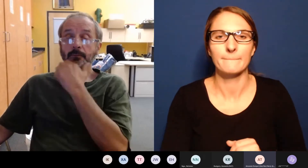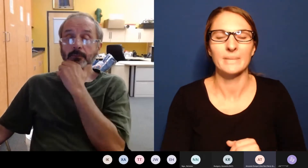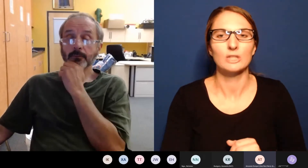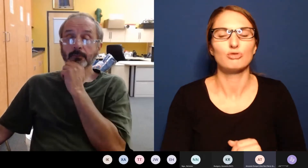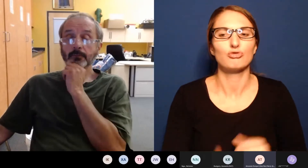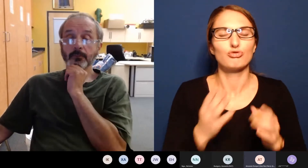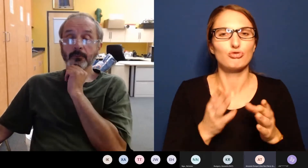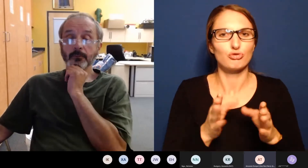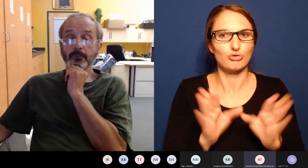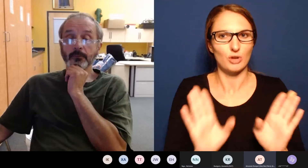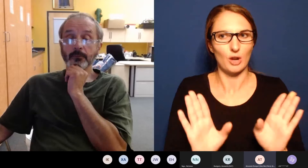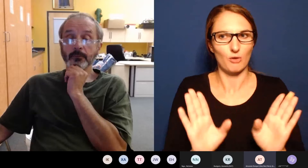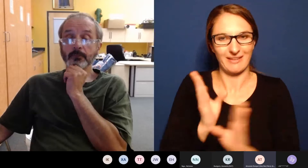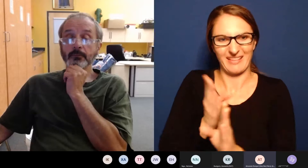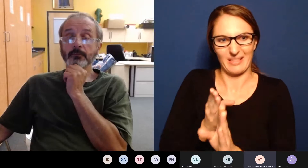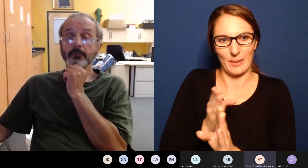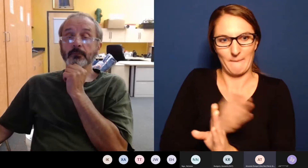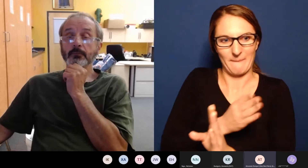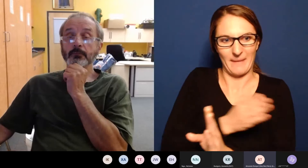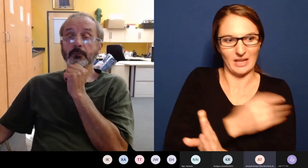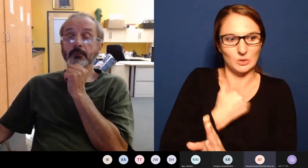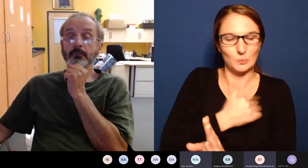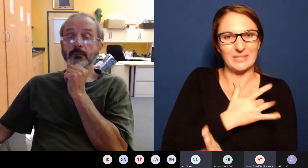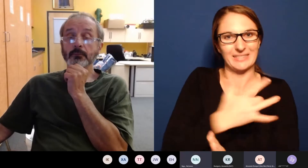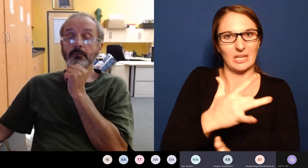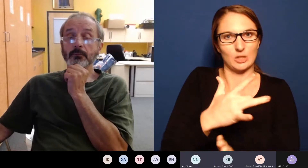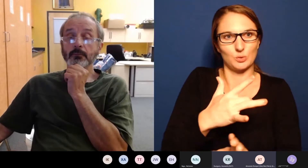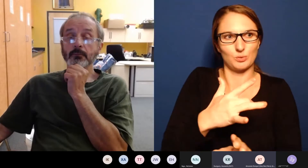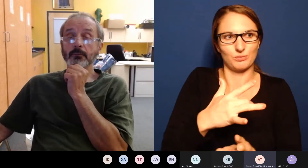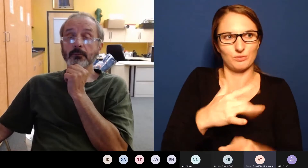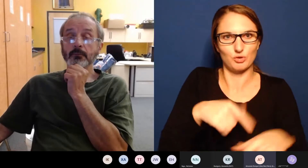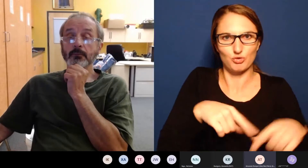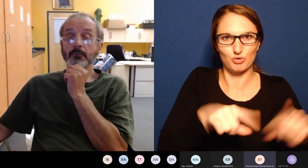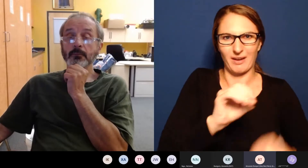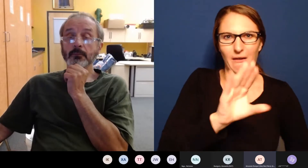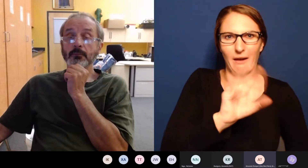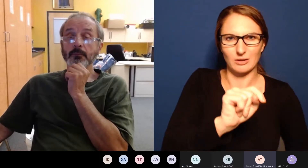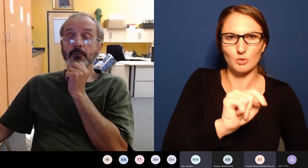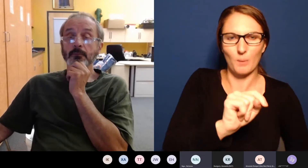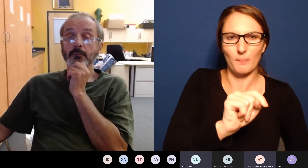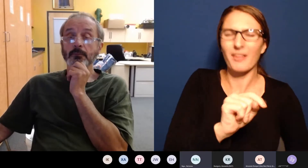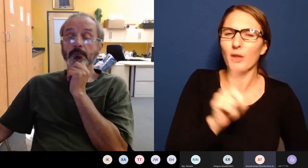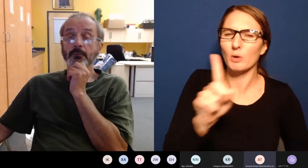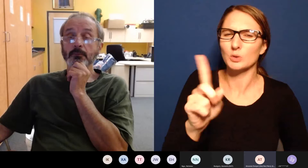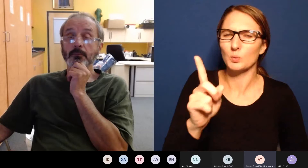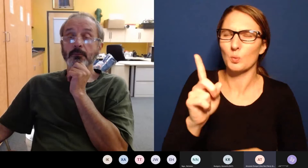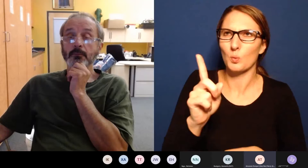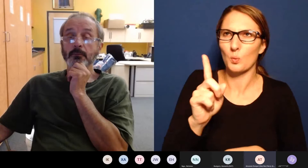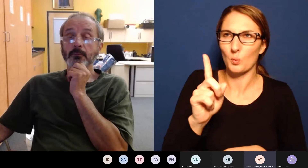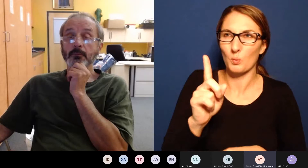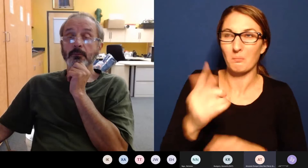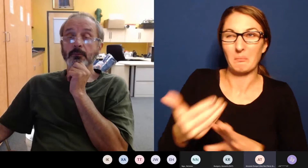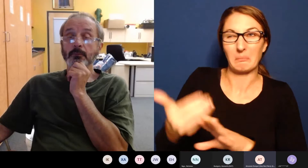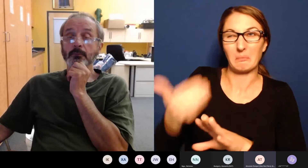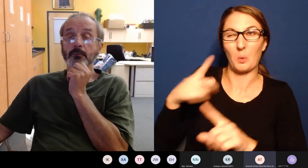Generally, in the past, we've done it in October. There was a period of time where it was done in